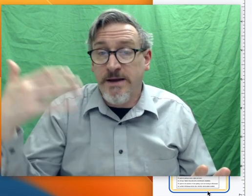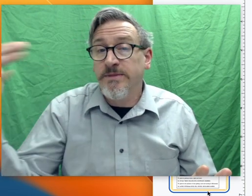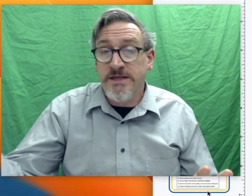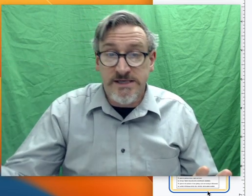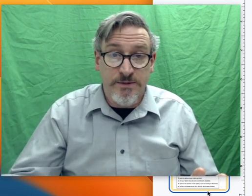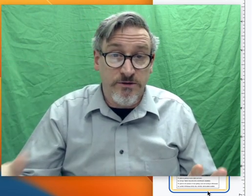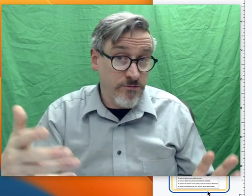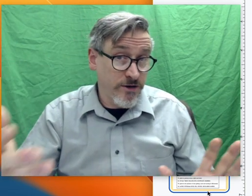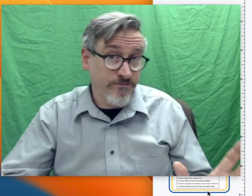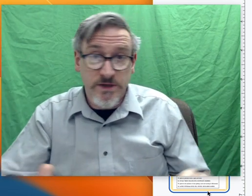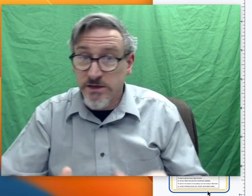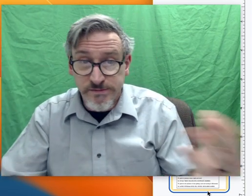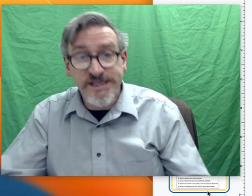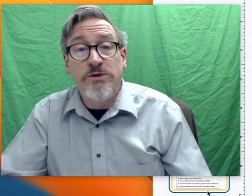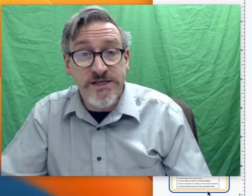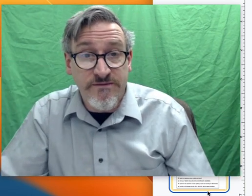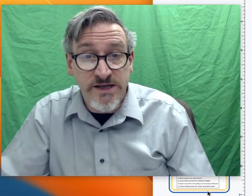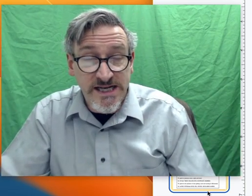this happened, this happened, right?